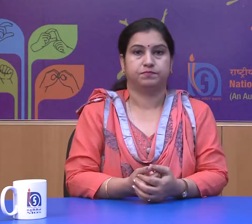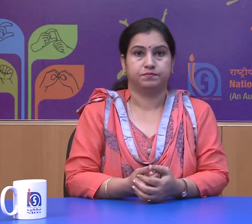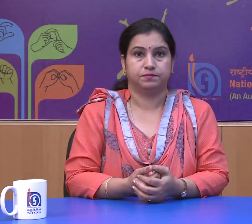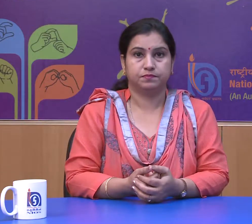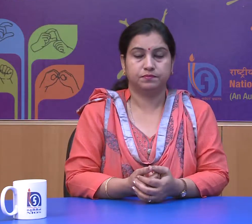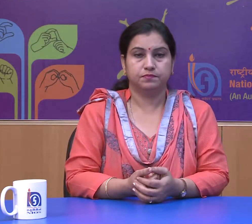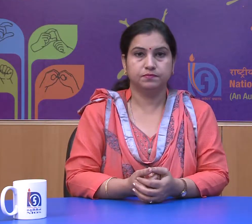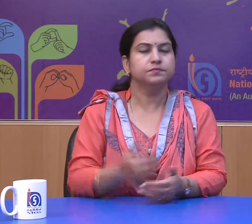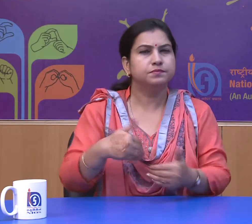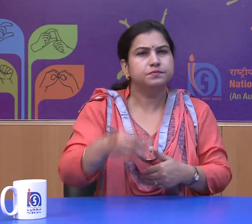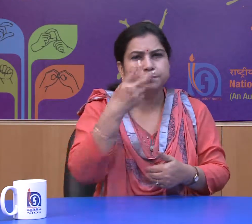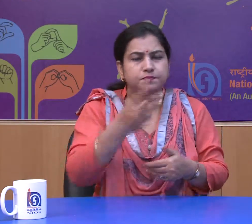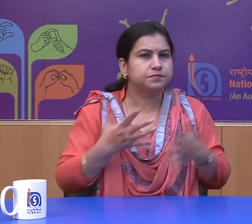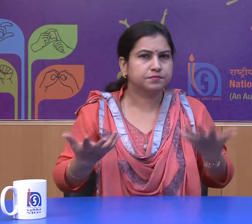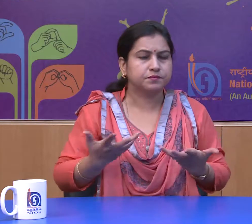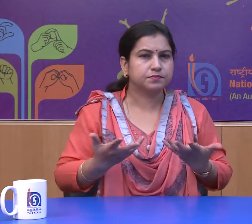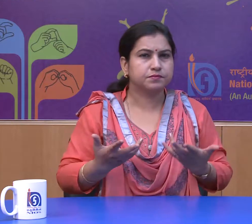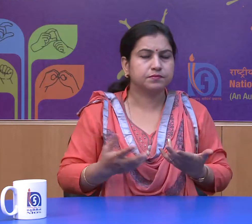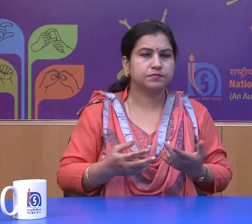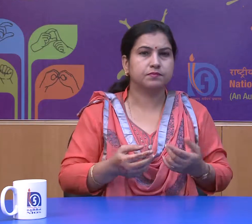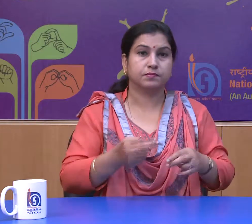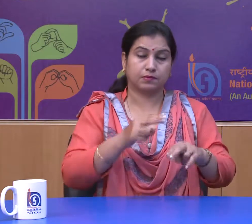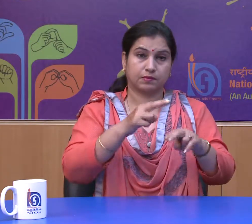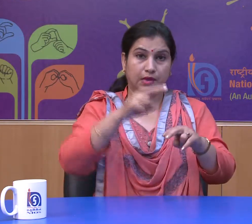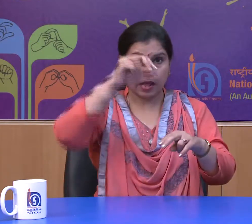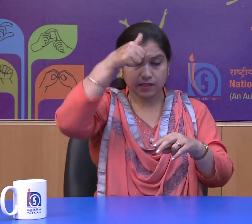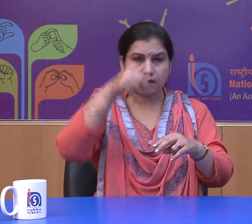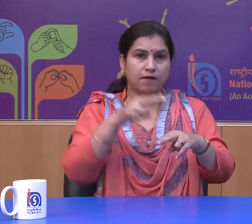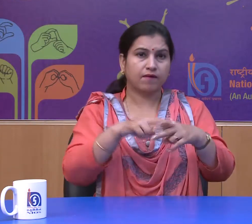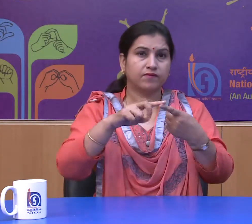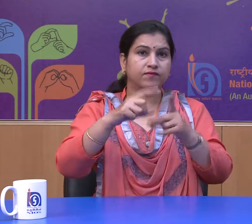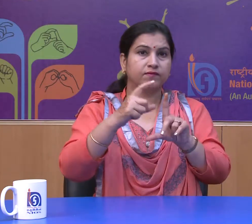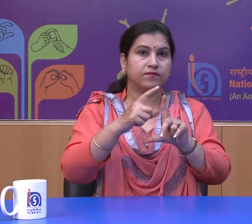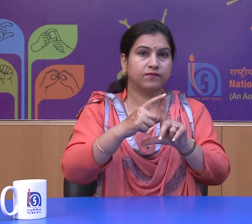Let us now discuss about the features of the Indian federal system.